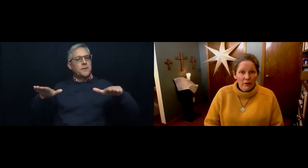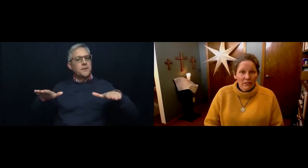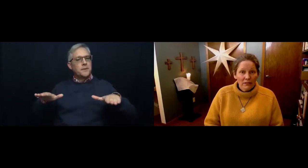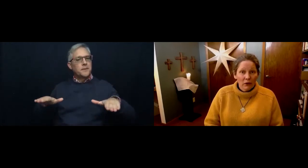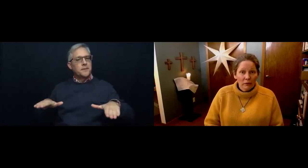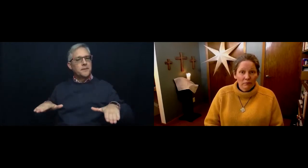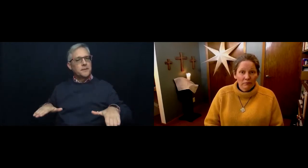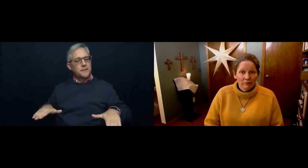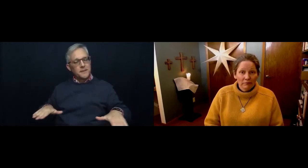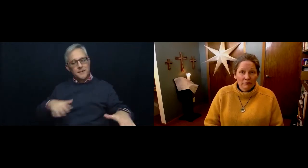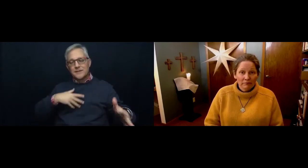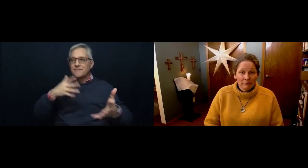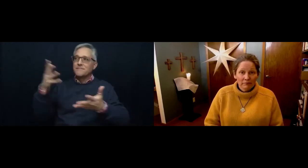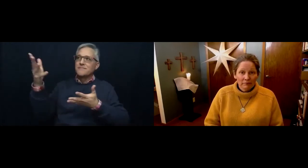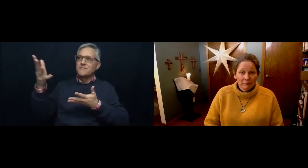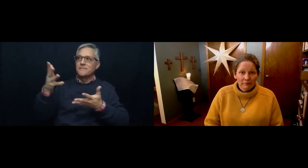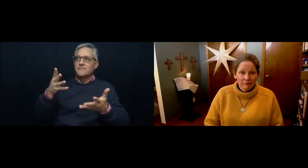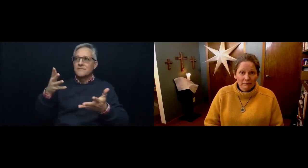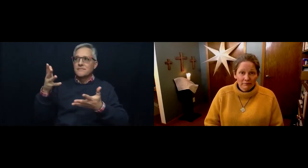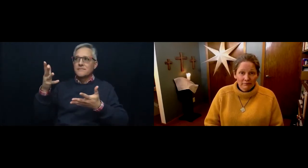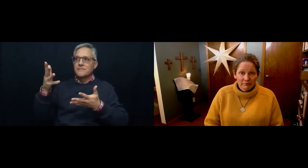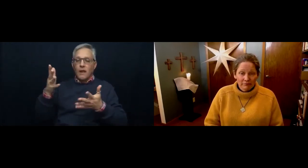I wasn't alone.